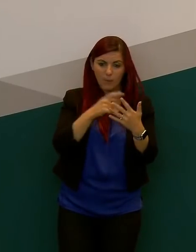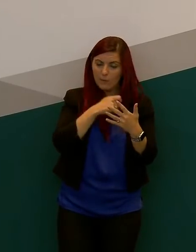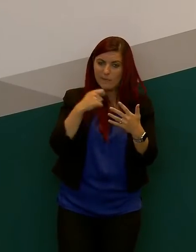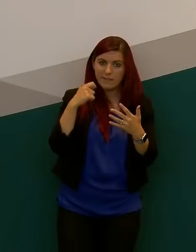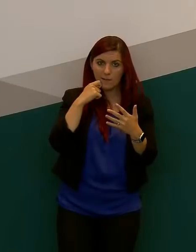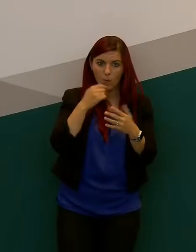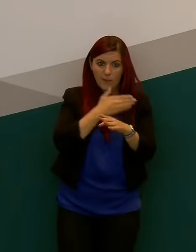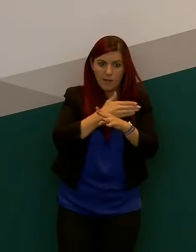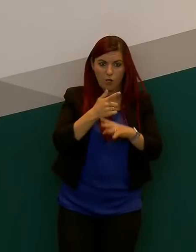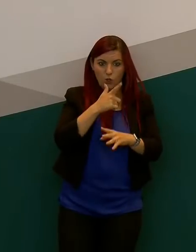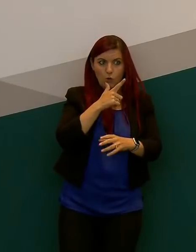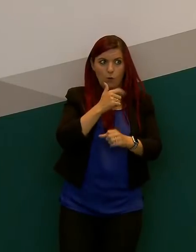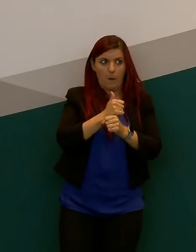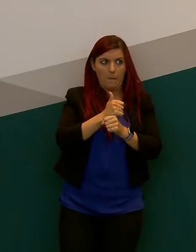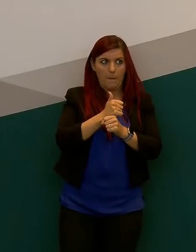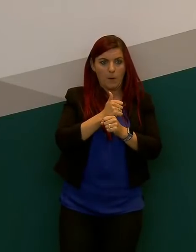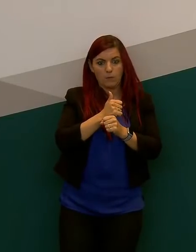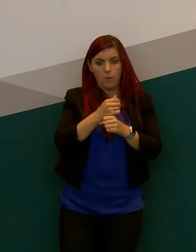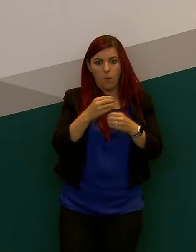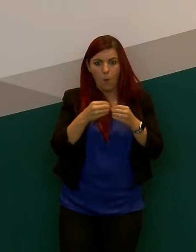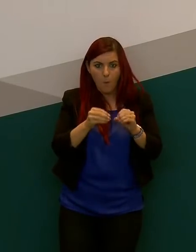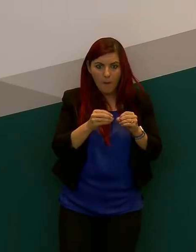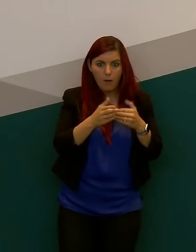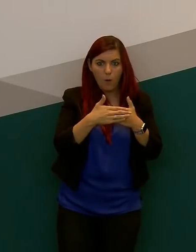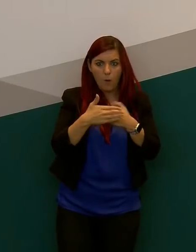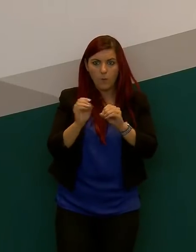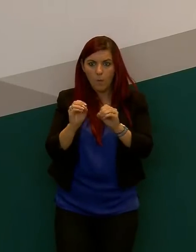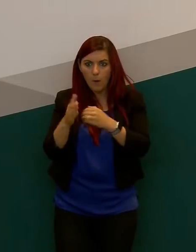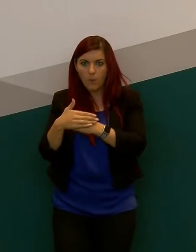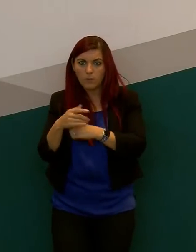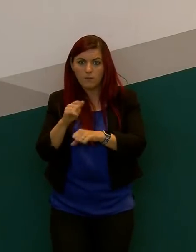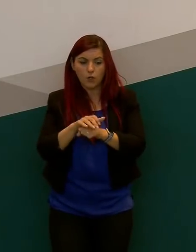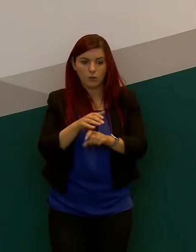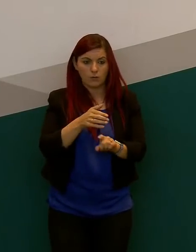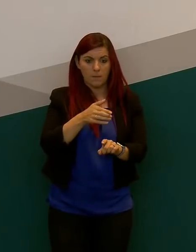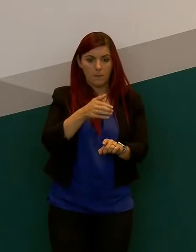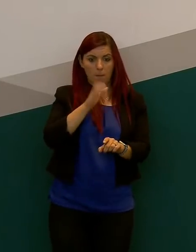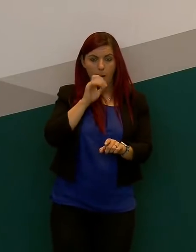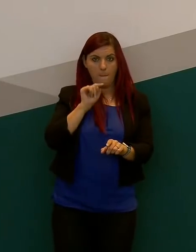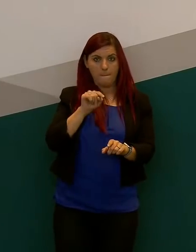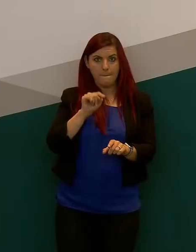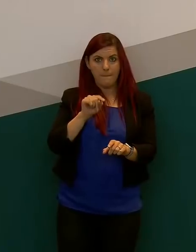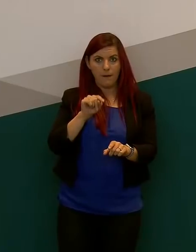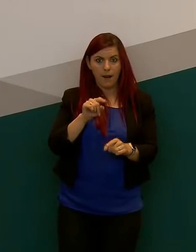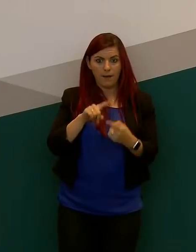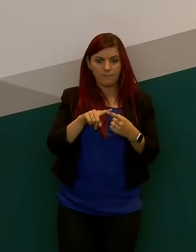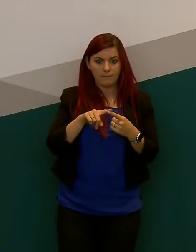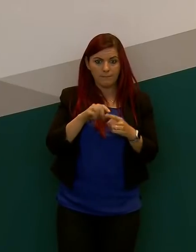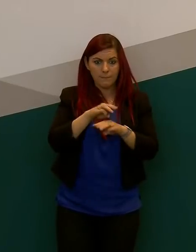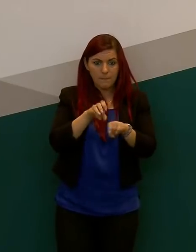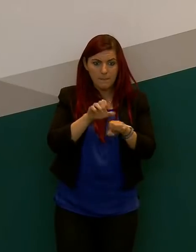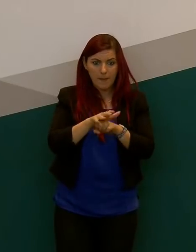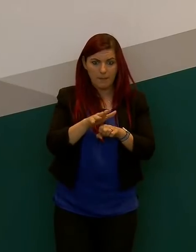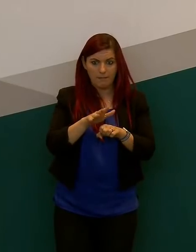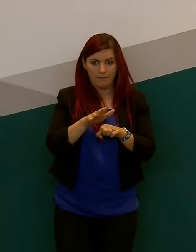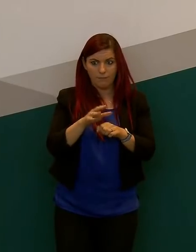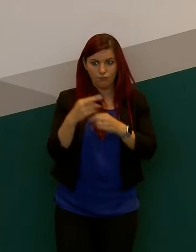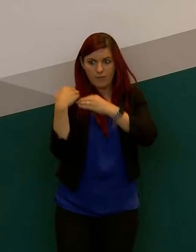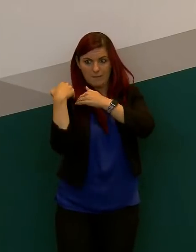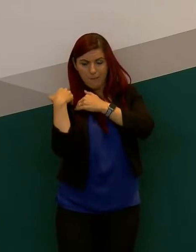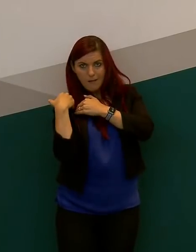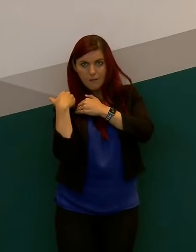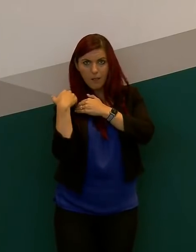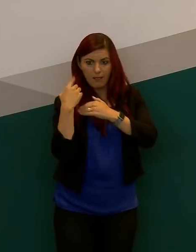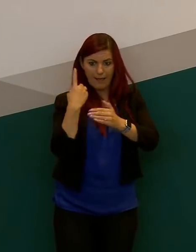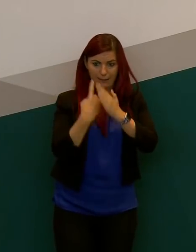we've started to talk in public in relation to this virus, the front line of this is an informed, responsible, responsive public,